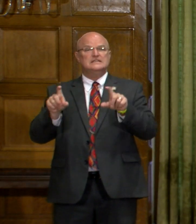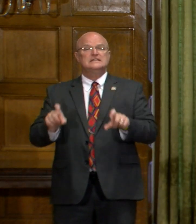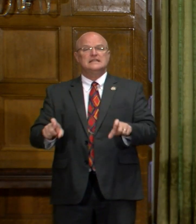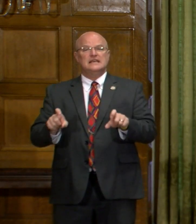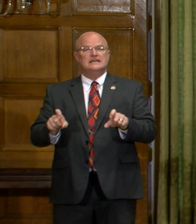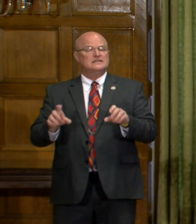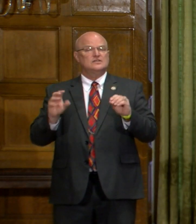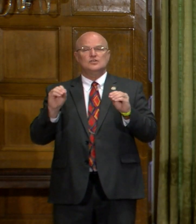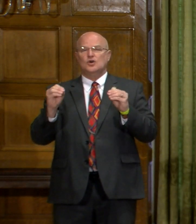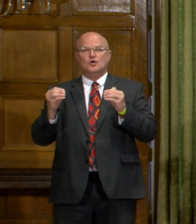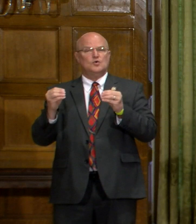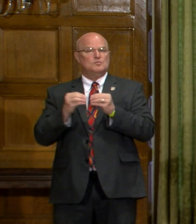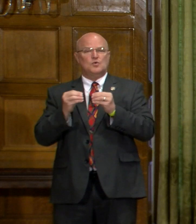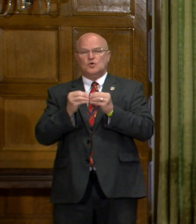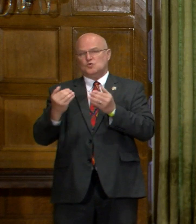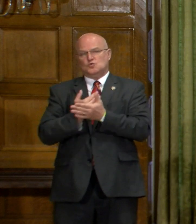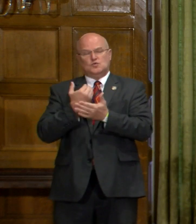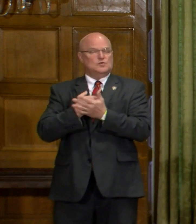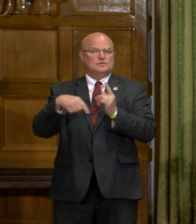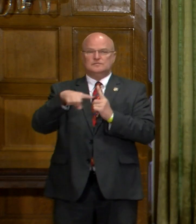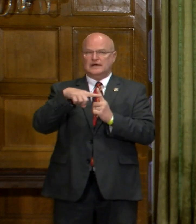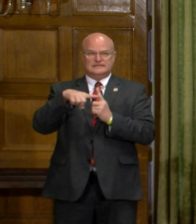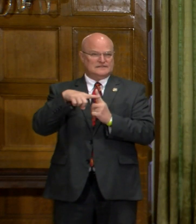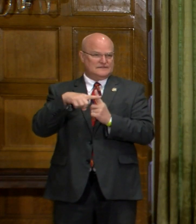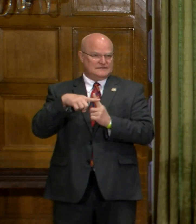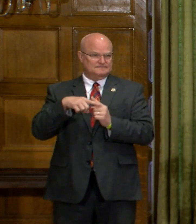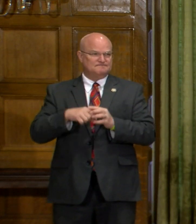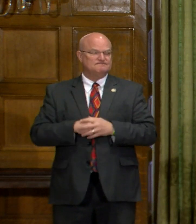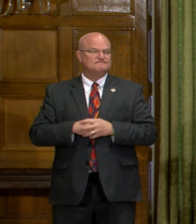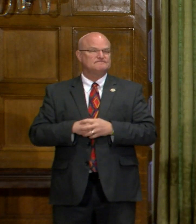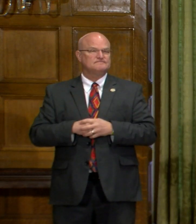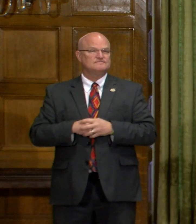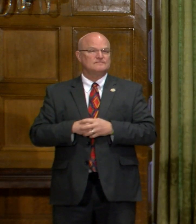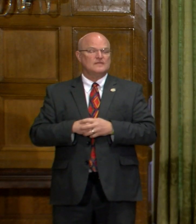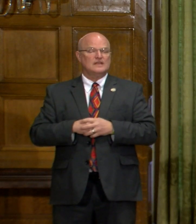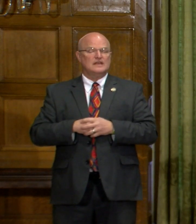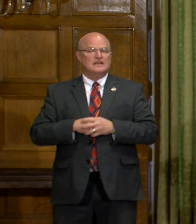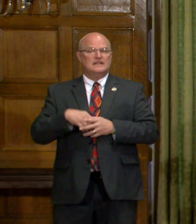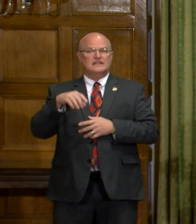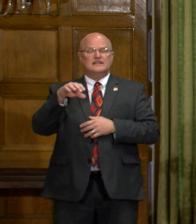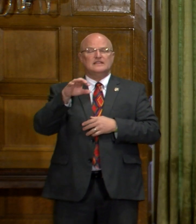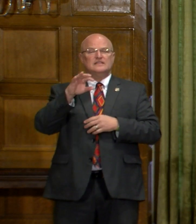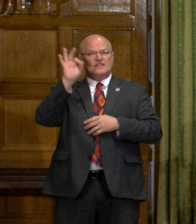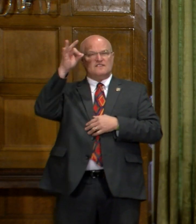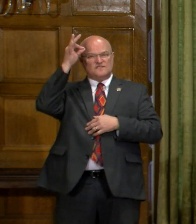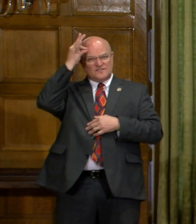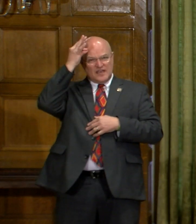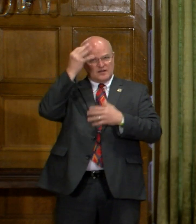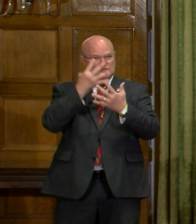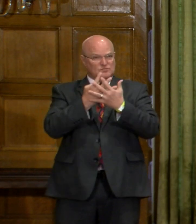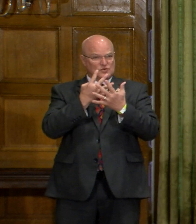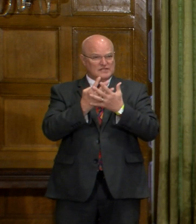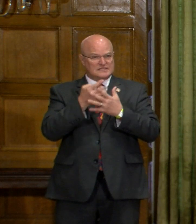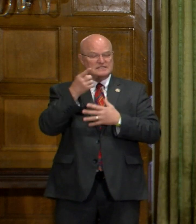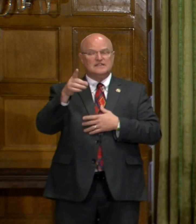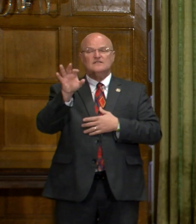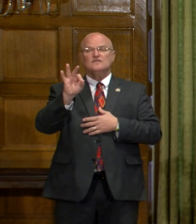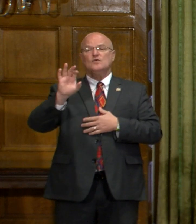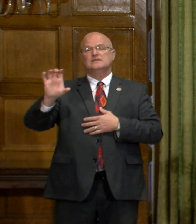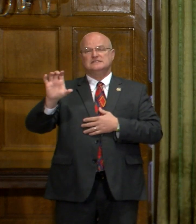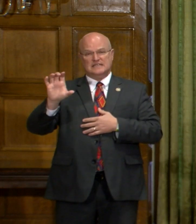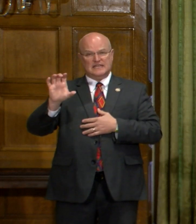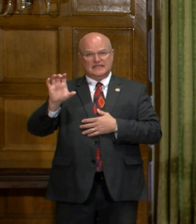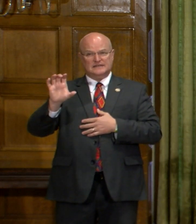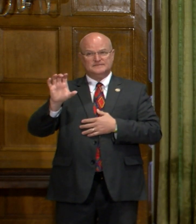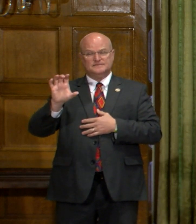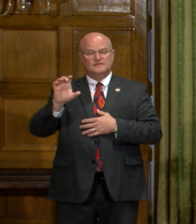test, there's been no new positives. In terms of the Federal Correctional Institute in Forest